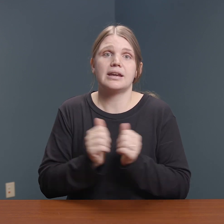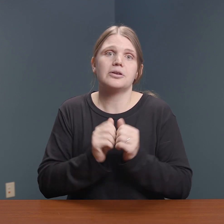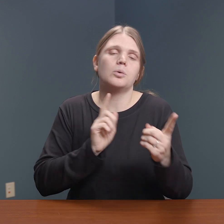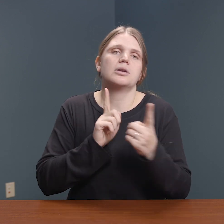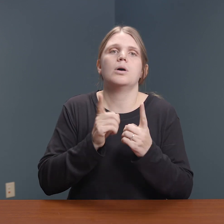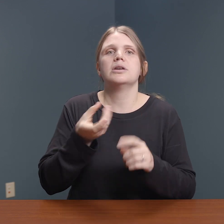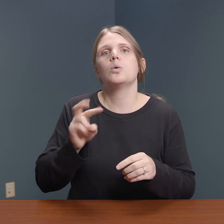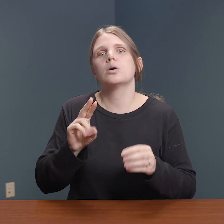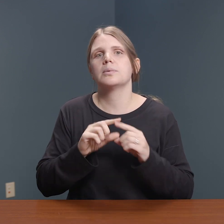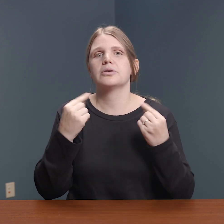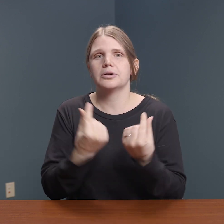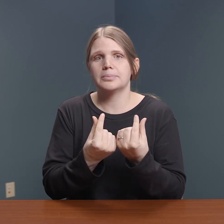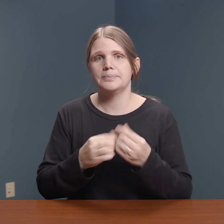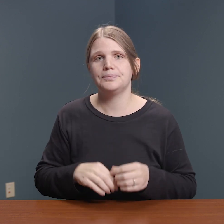together one-on-one or with a group.